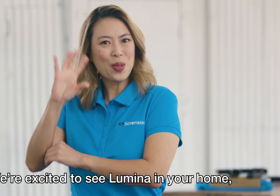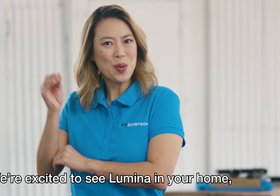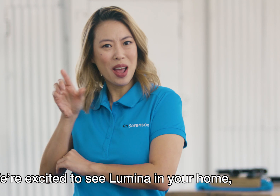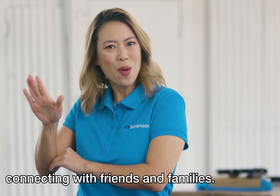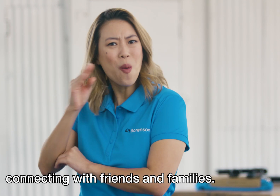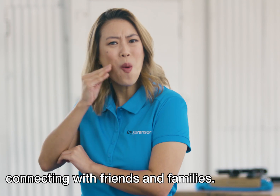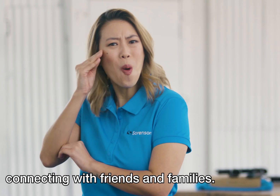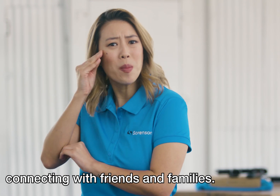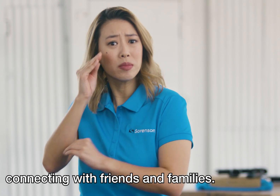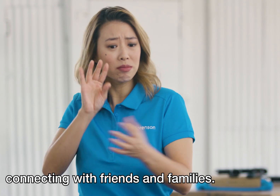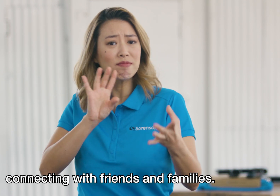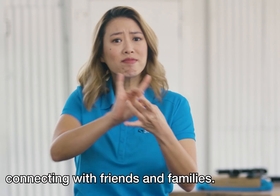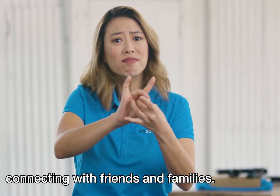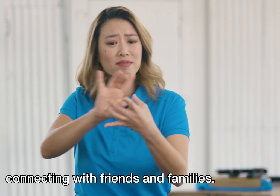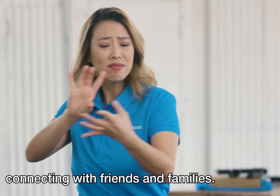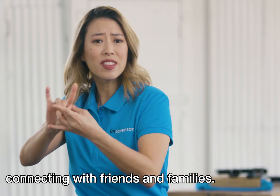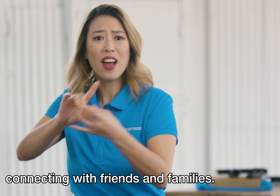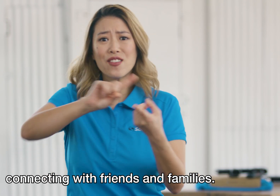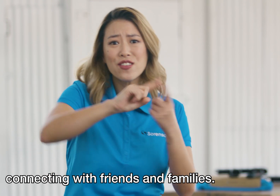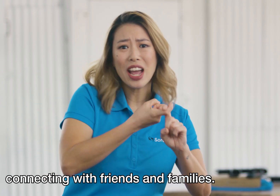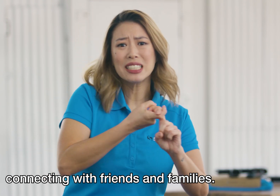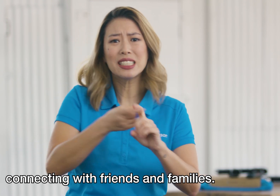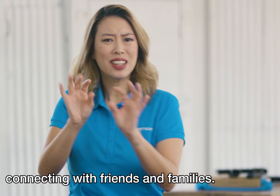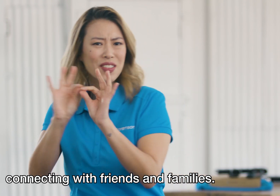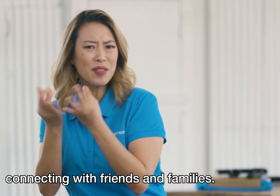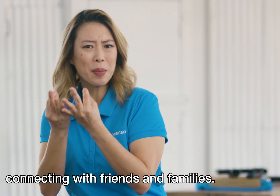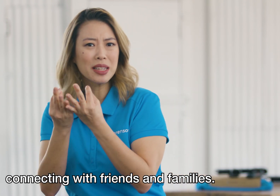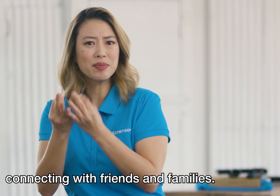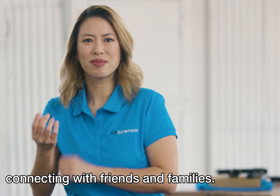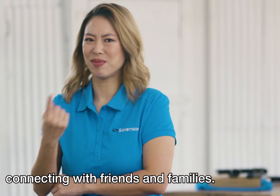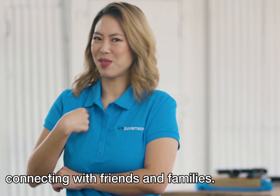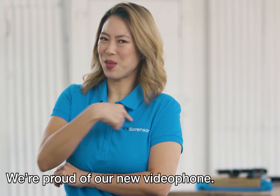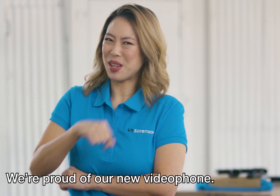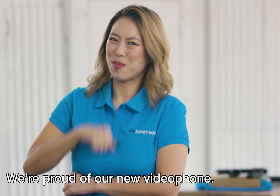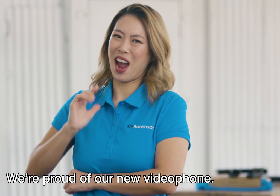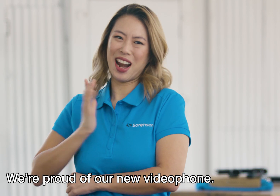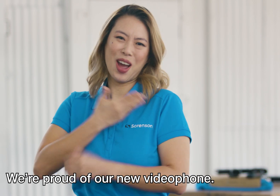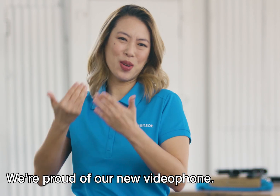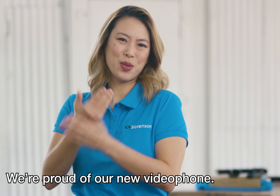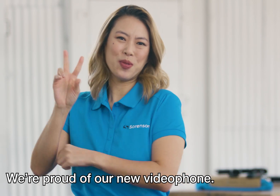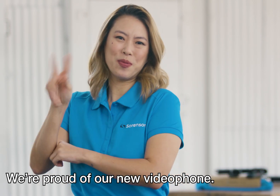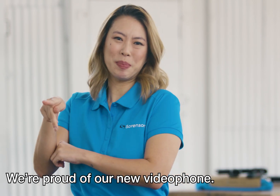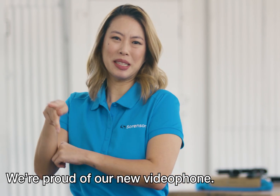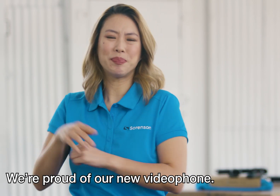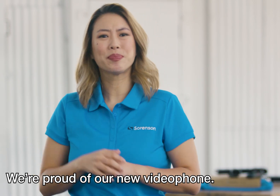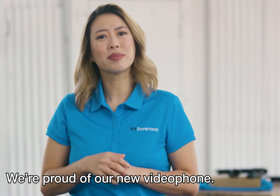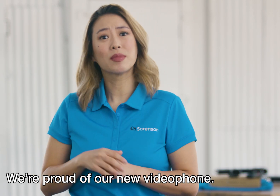Lumina in your home, connecting with friends and families. We're proud of our new video phone.